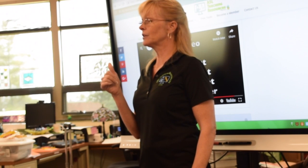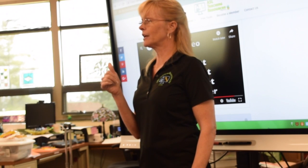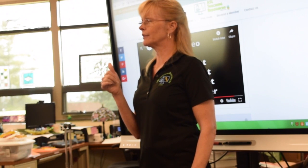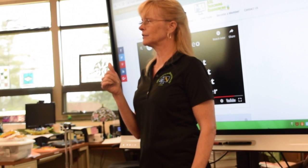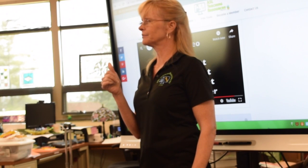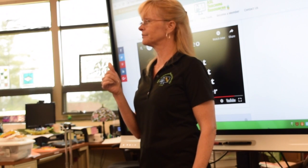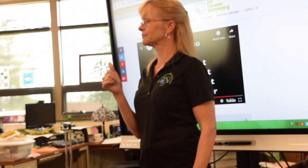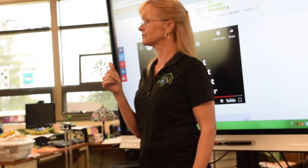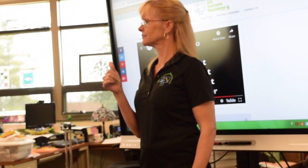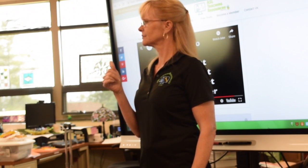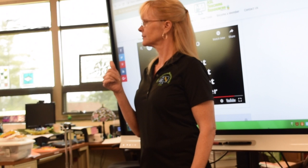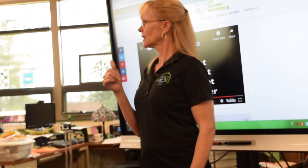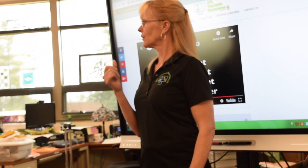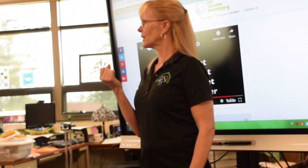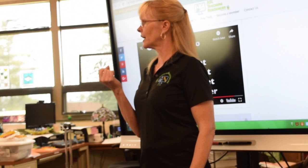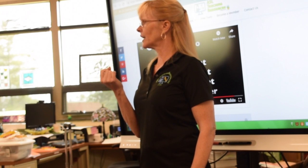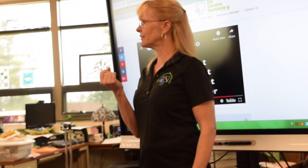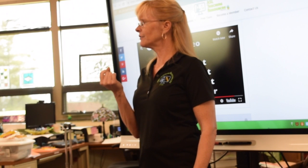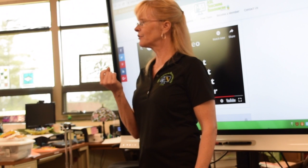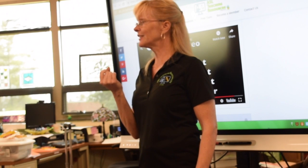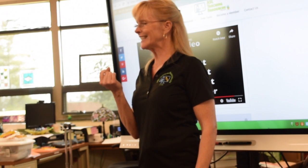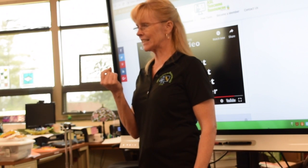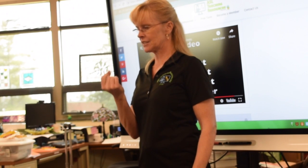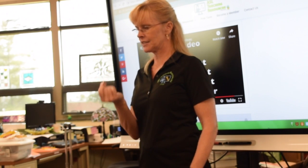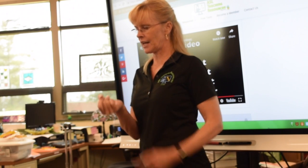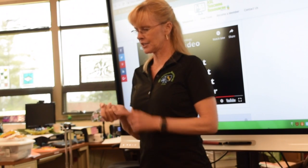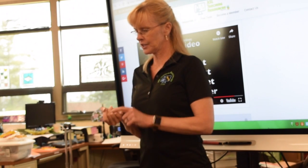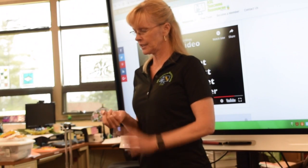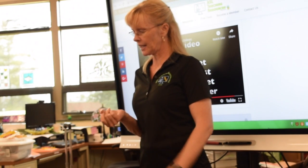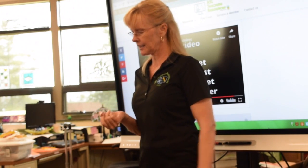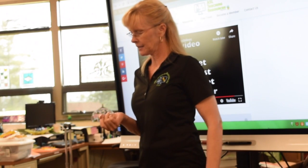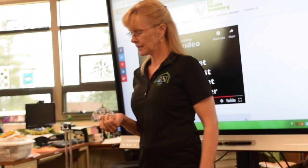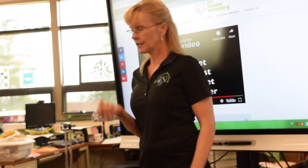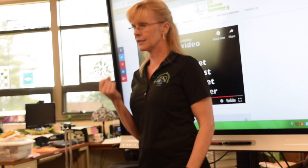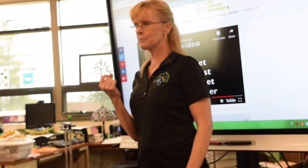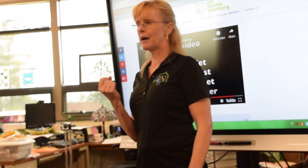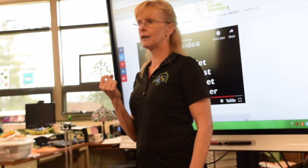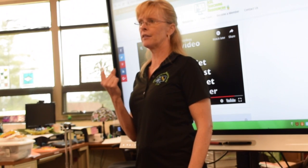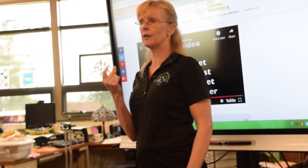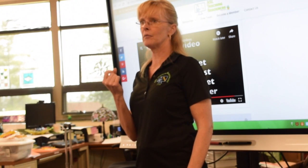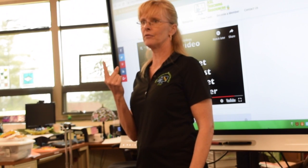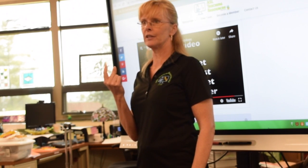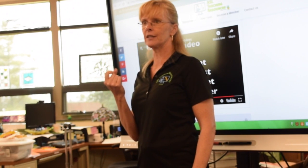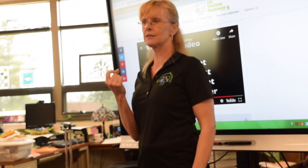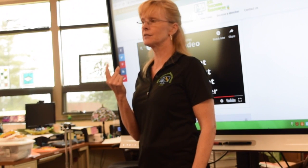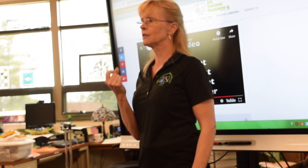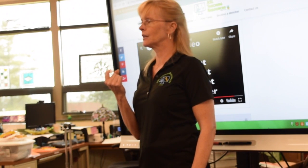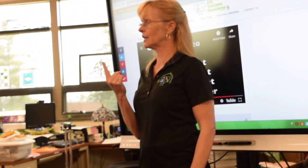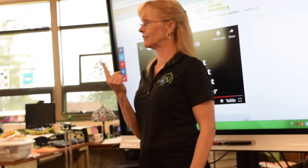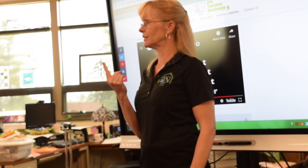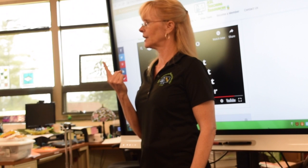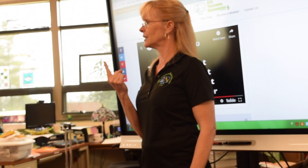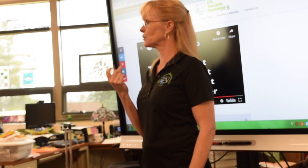11. Okay, 11 flicks. It actually gets behind the thumb, flicks. 11. And